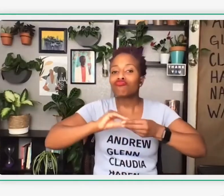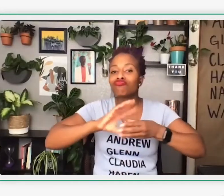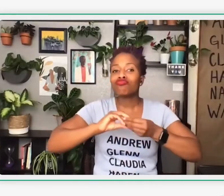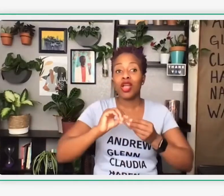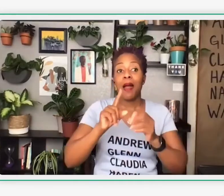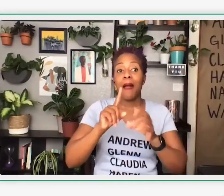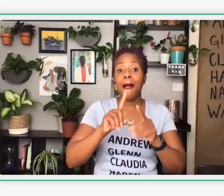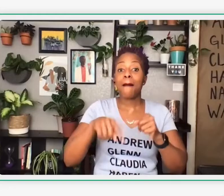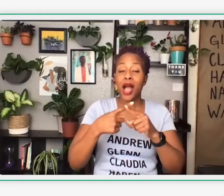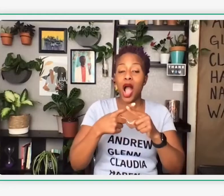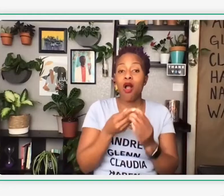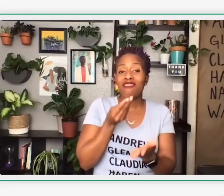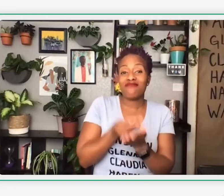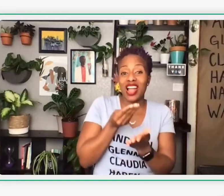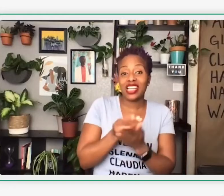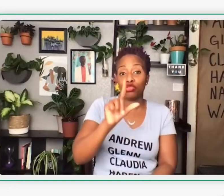today and